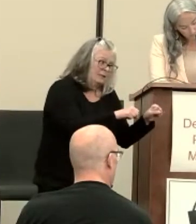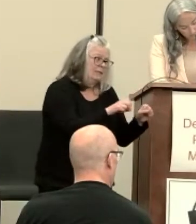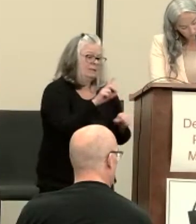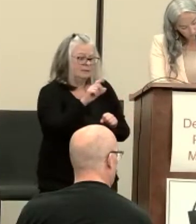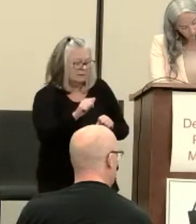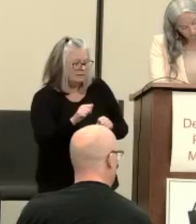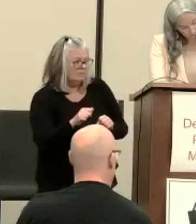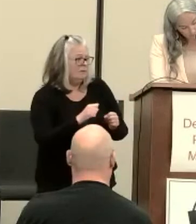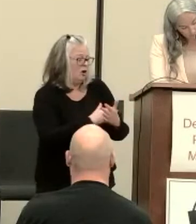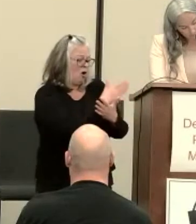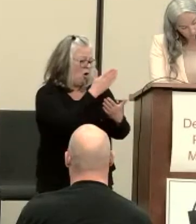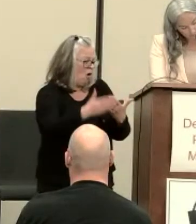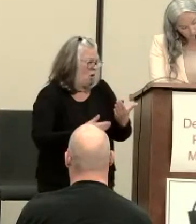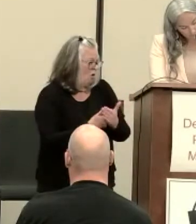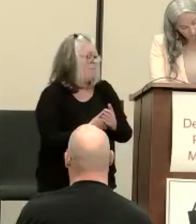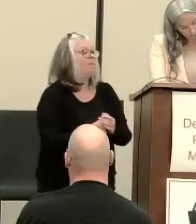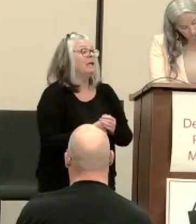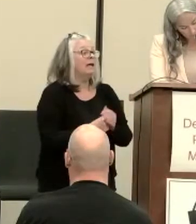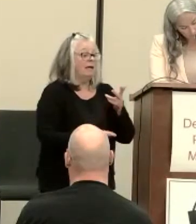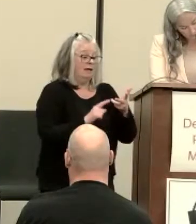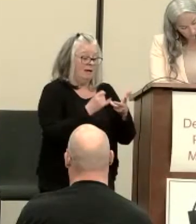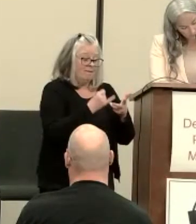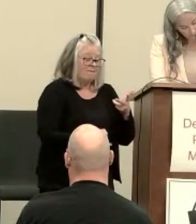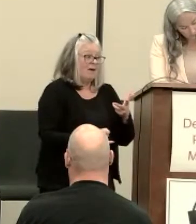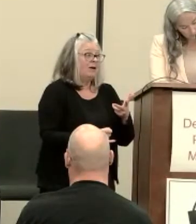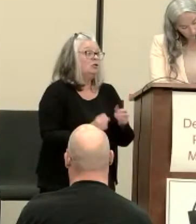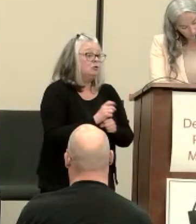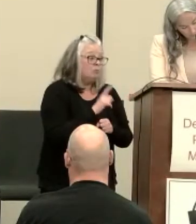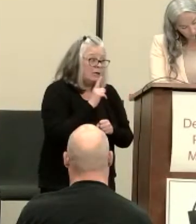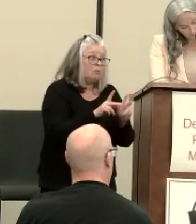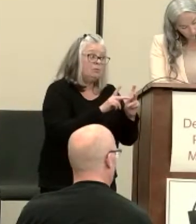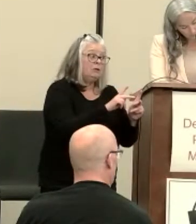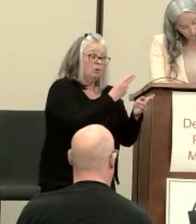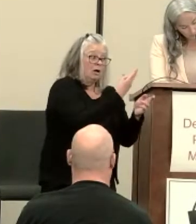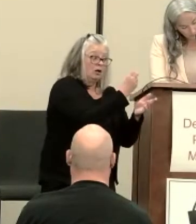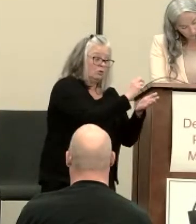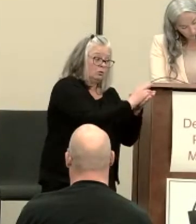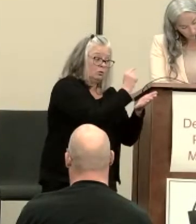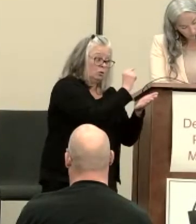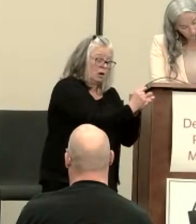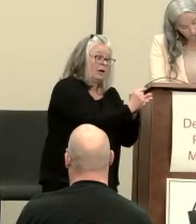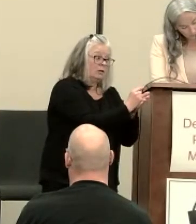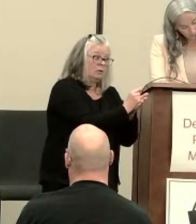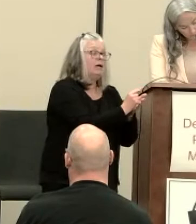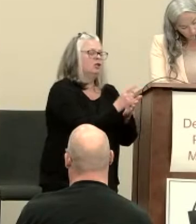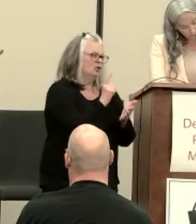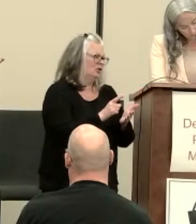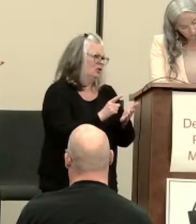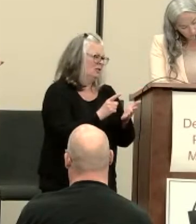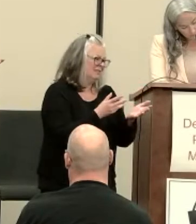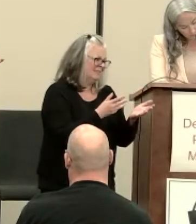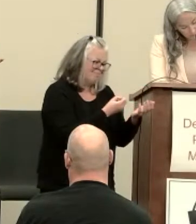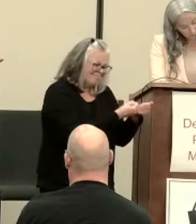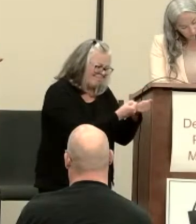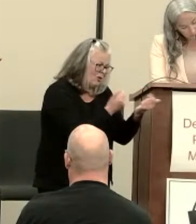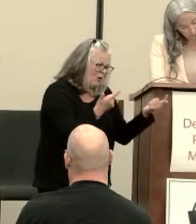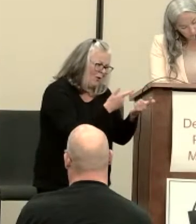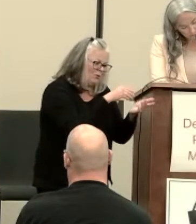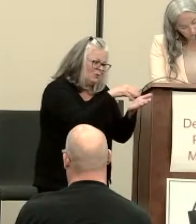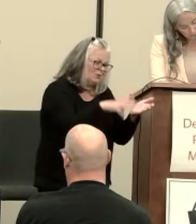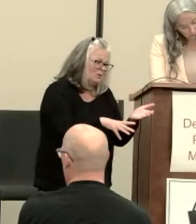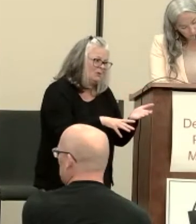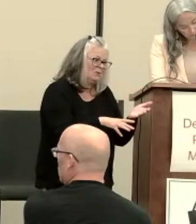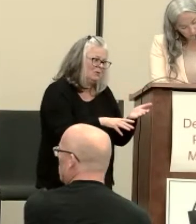disability. And finally, when it comes to making sure that people are graduating from high school, that's something we should be working on with all students to make sure that they're